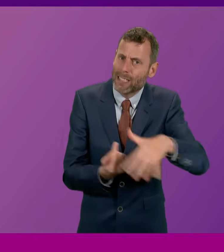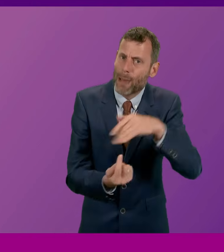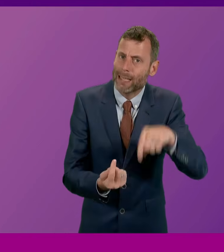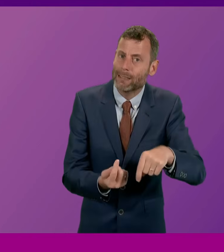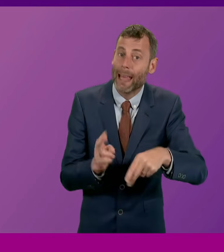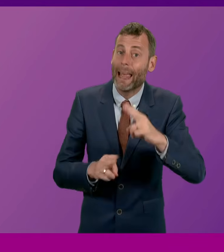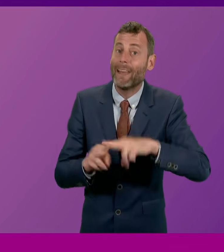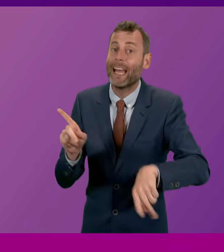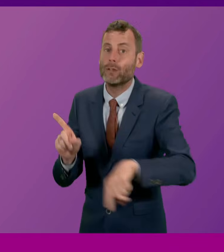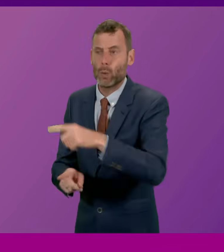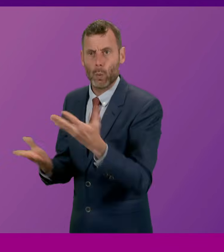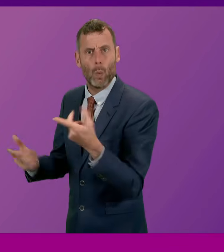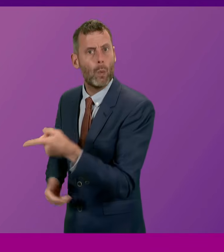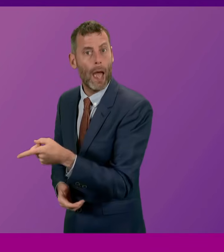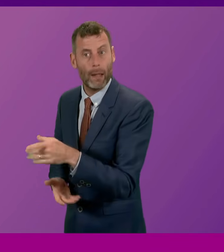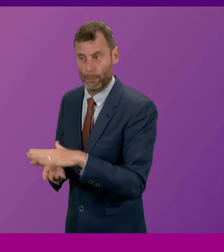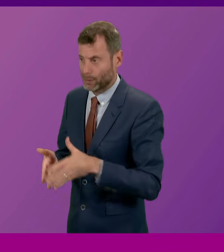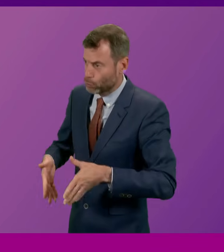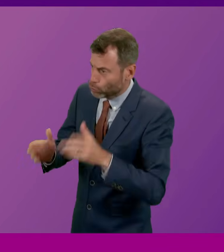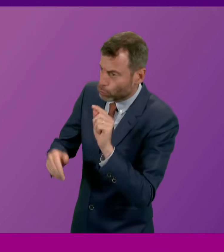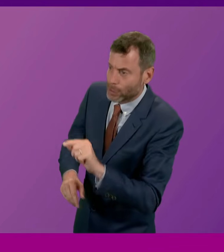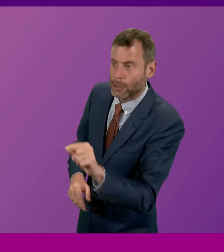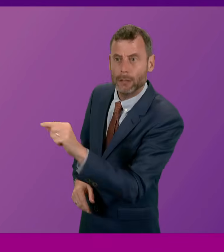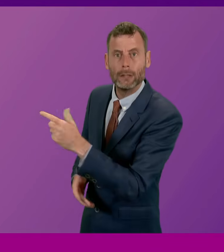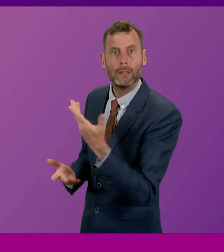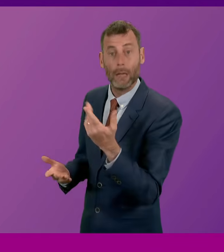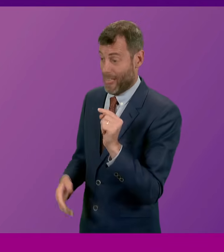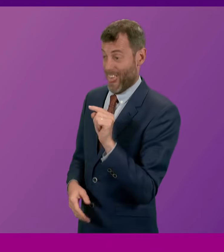on the streets and therefore potentially